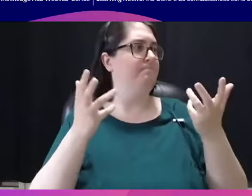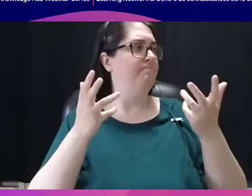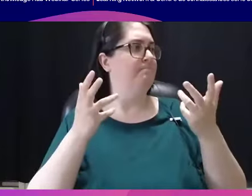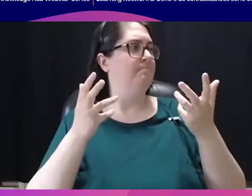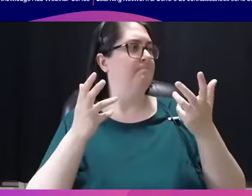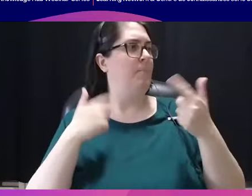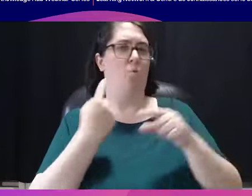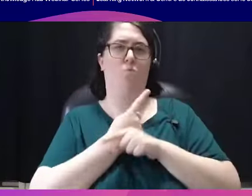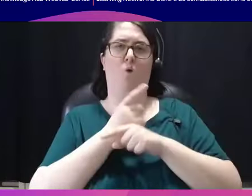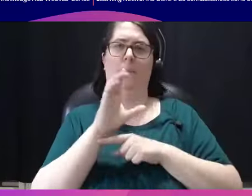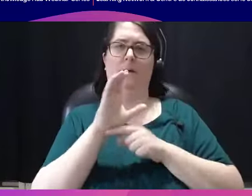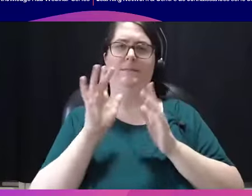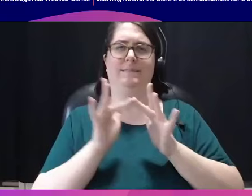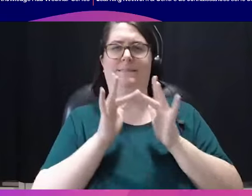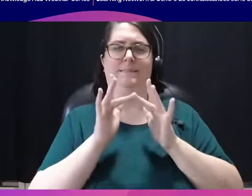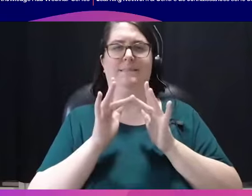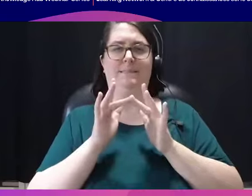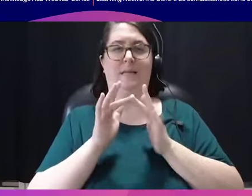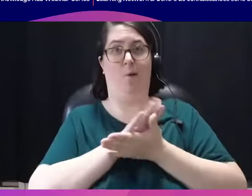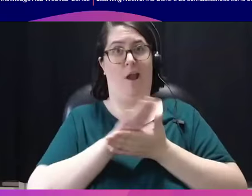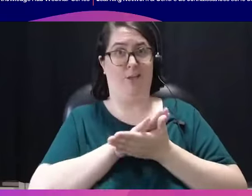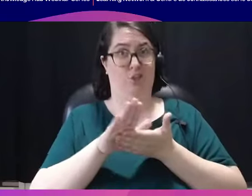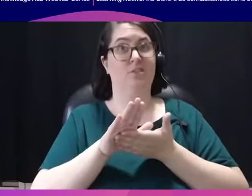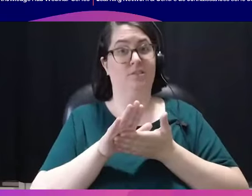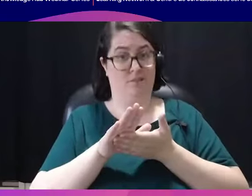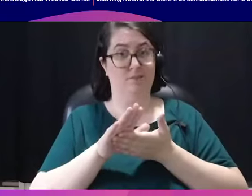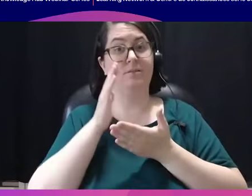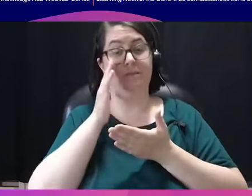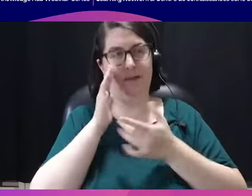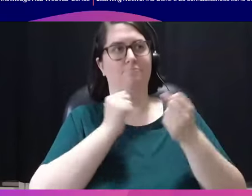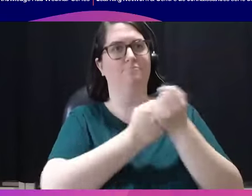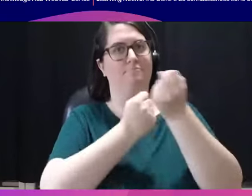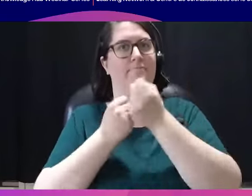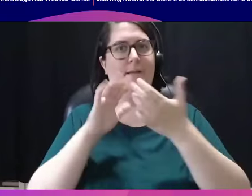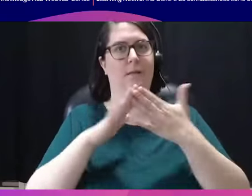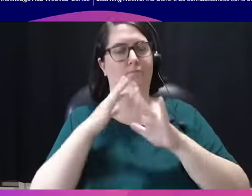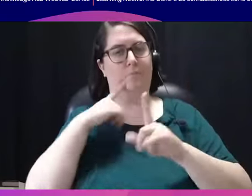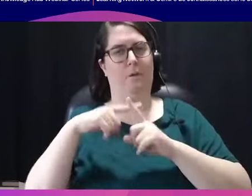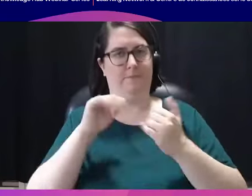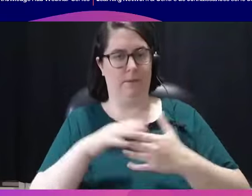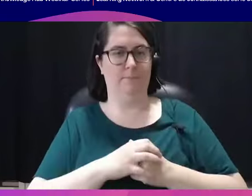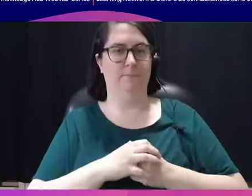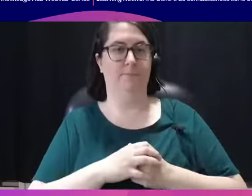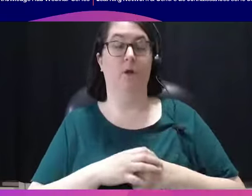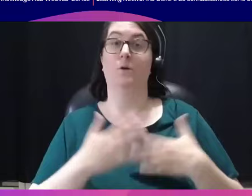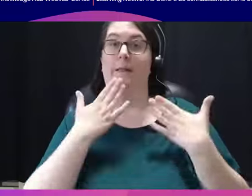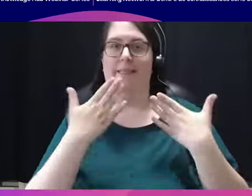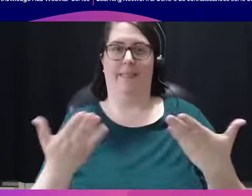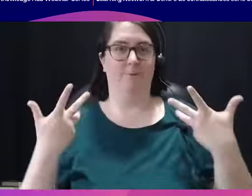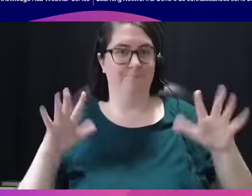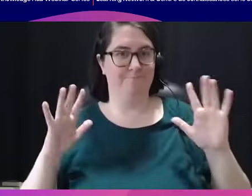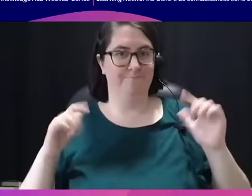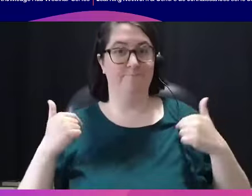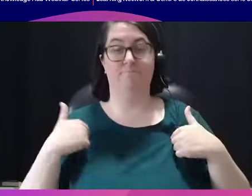cyber hygiene and then advocate for robust gender education within their communities. And so thank you so much for your time. I'm